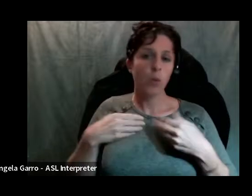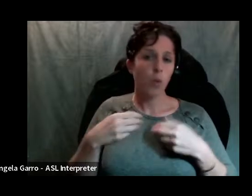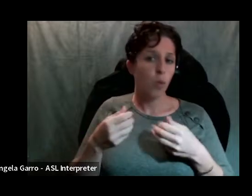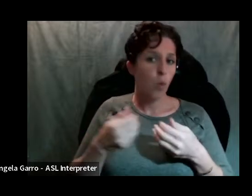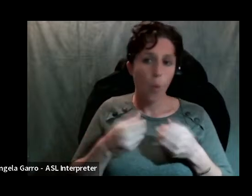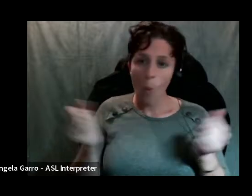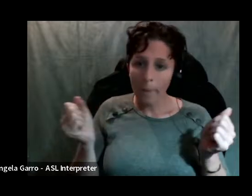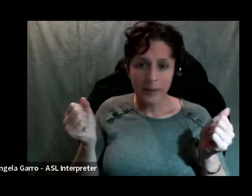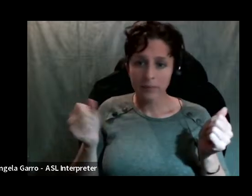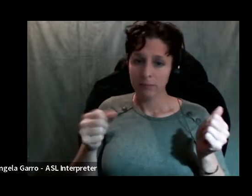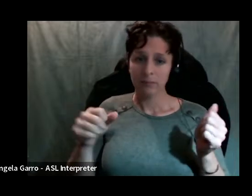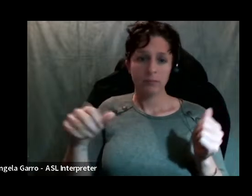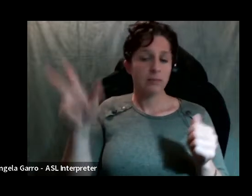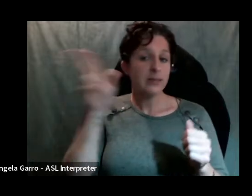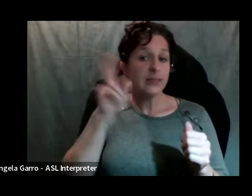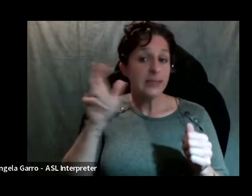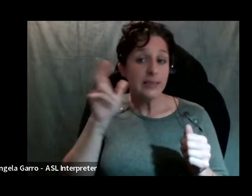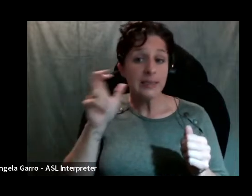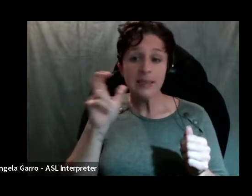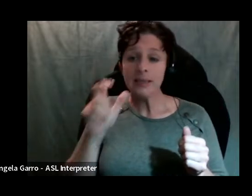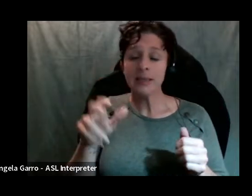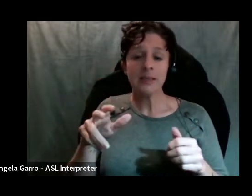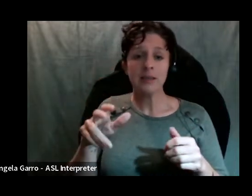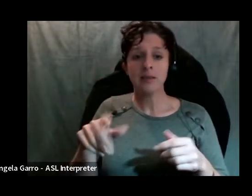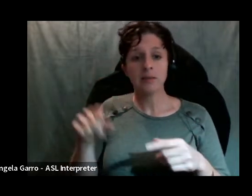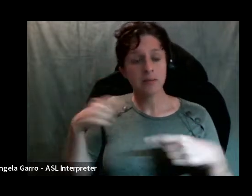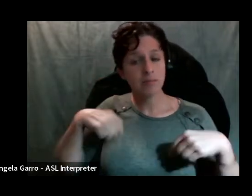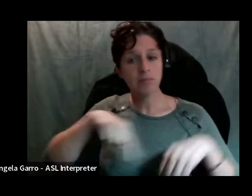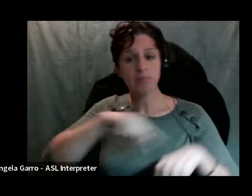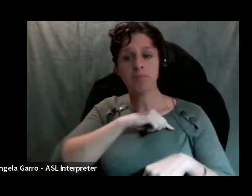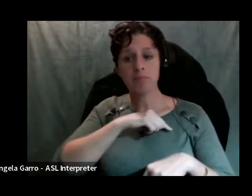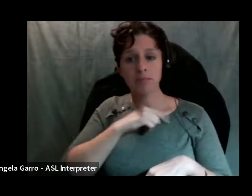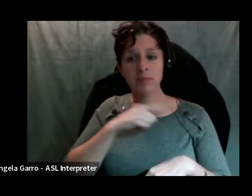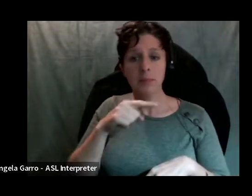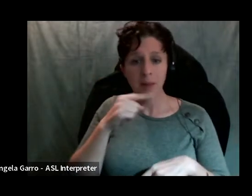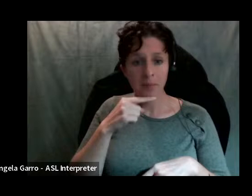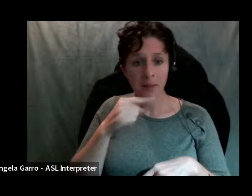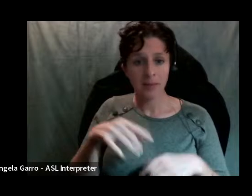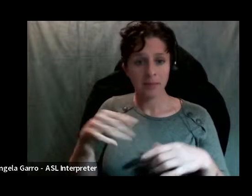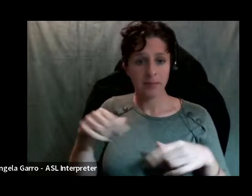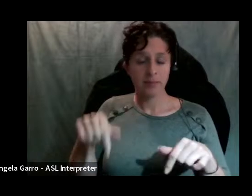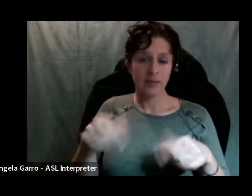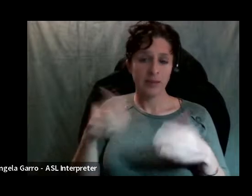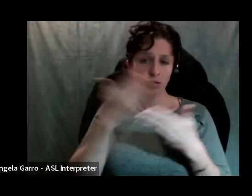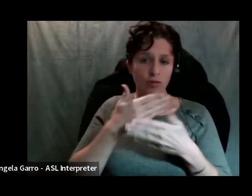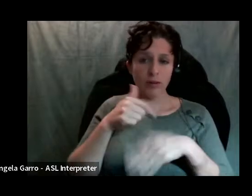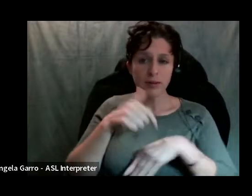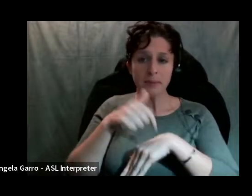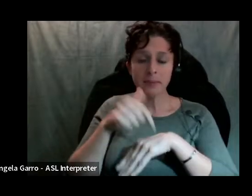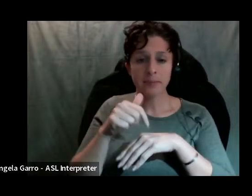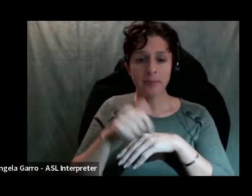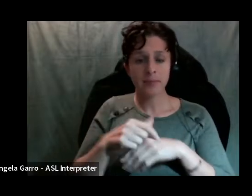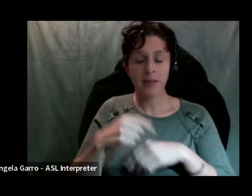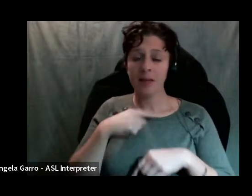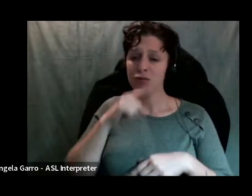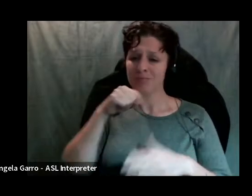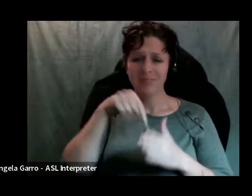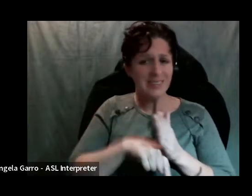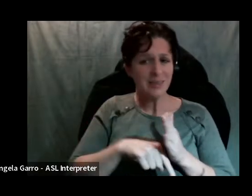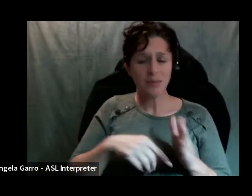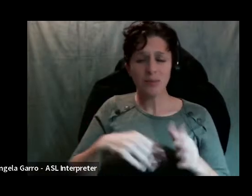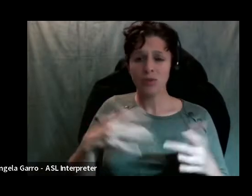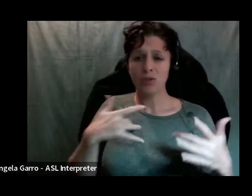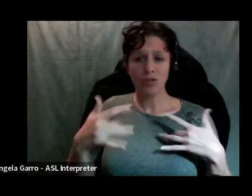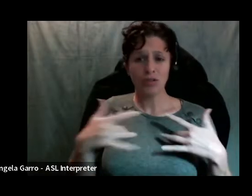and listening to us, the public, in these dire times. I'm deeply concerned about the recent